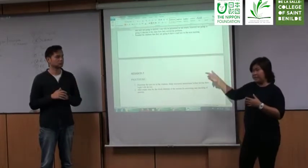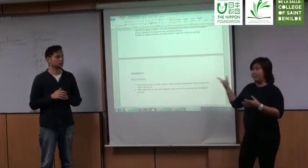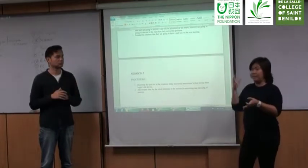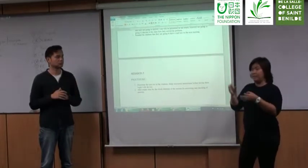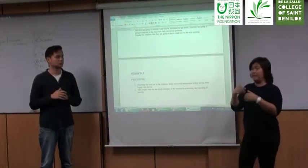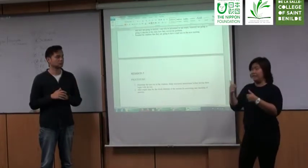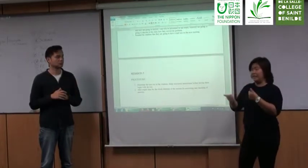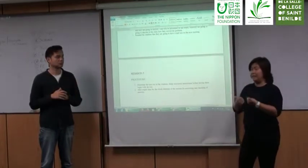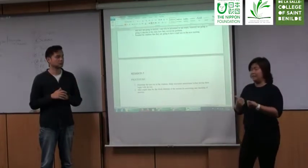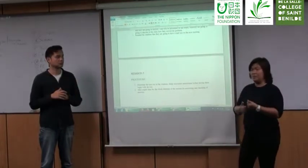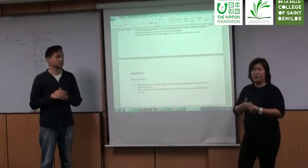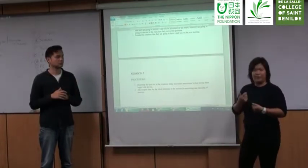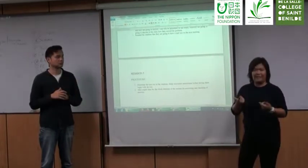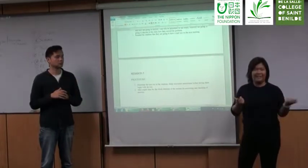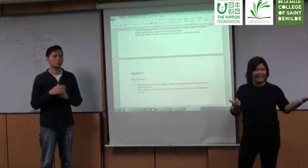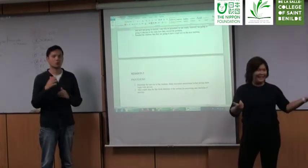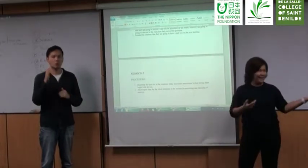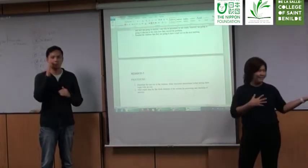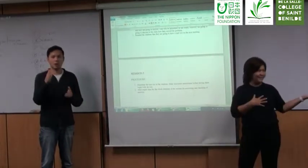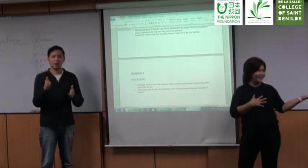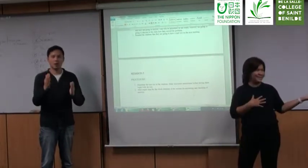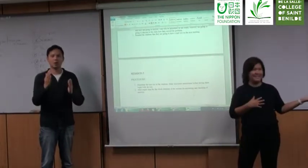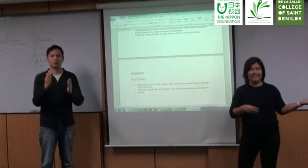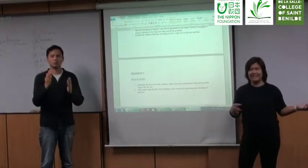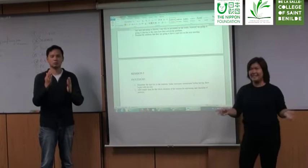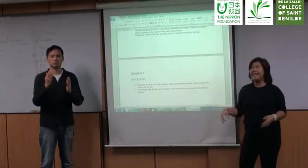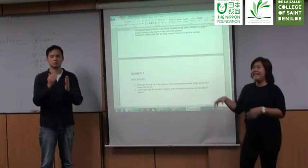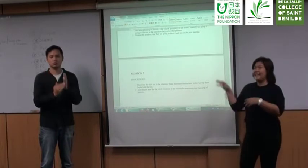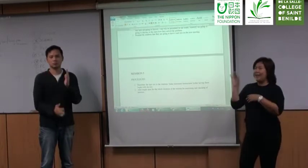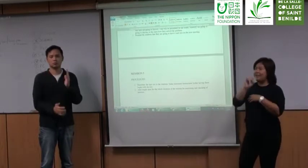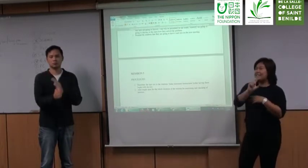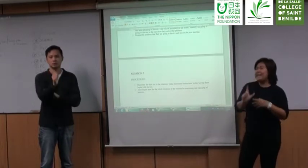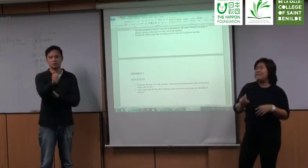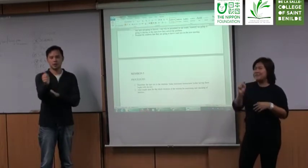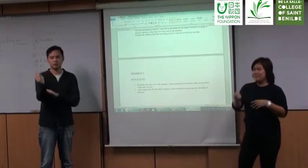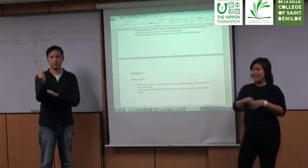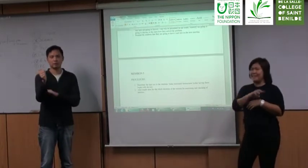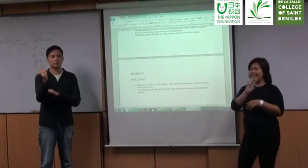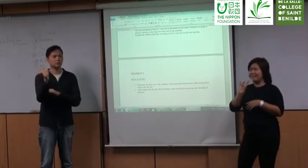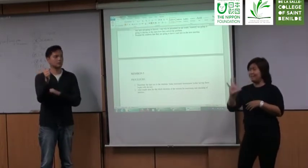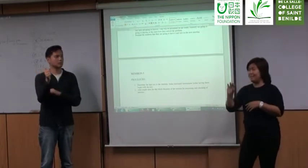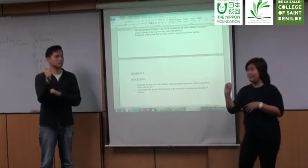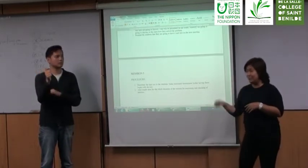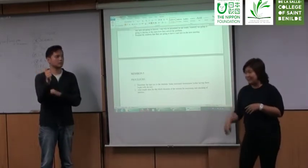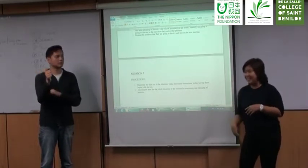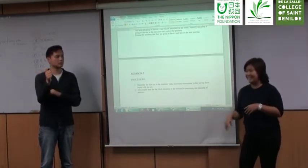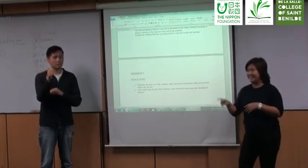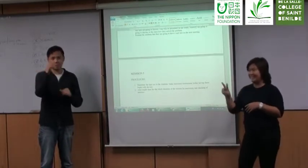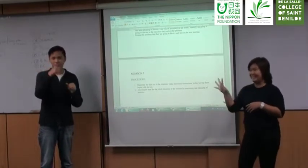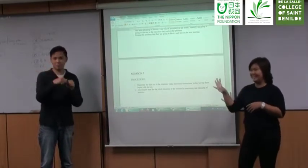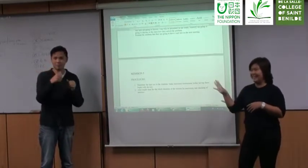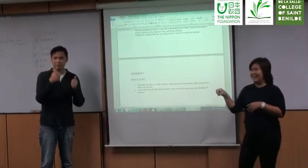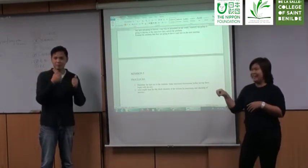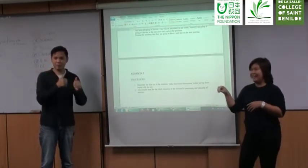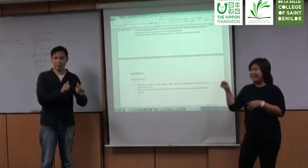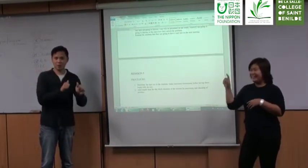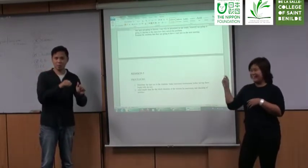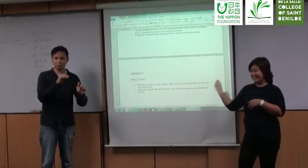it. They can, so like Mrs. said, it's the FSL must be 75% and